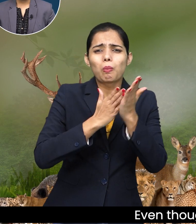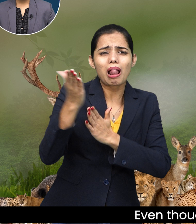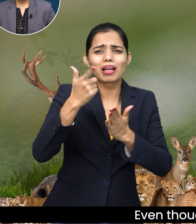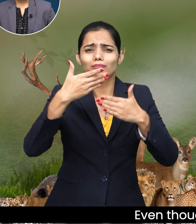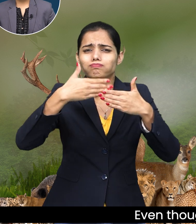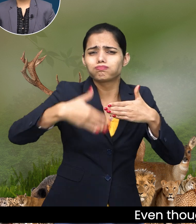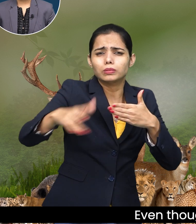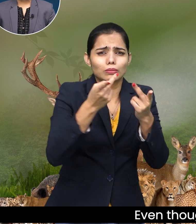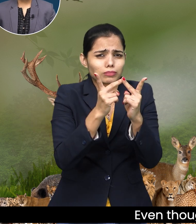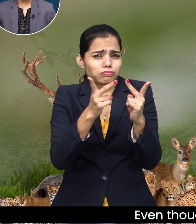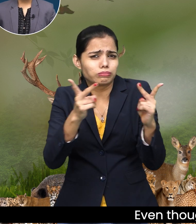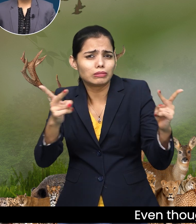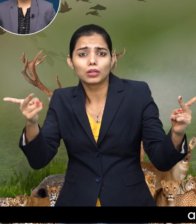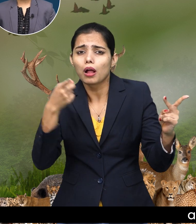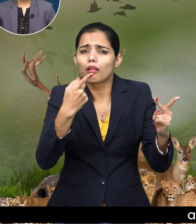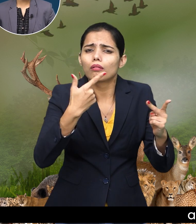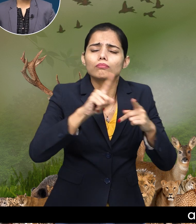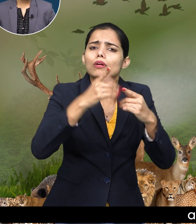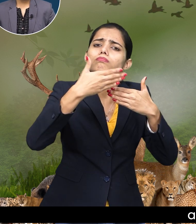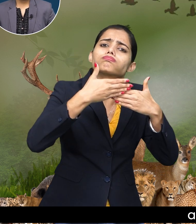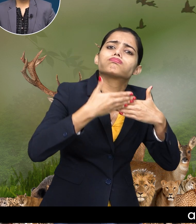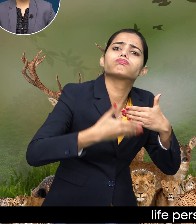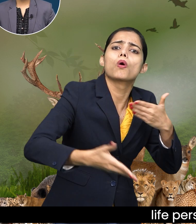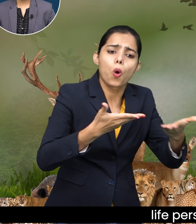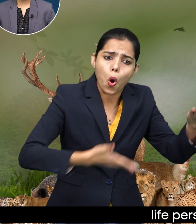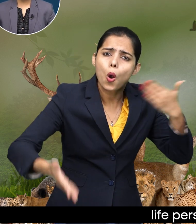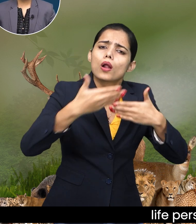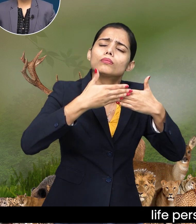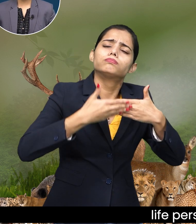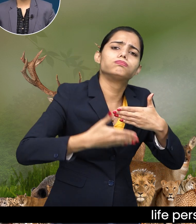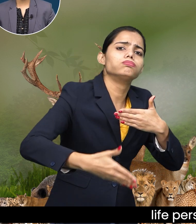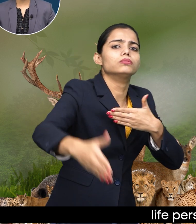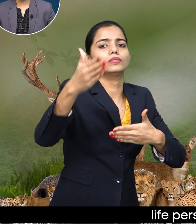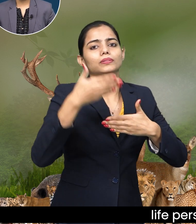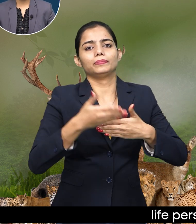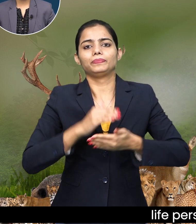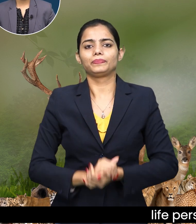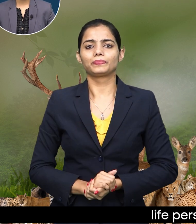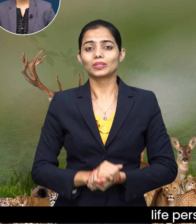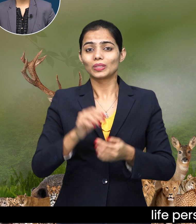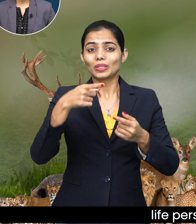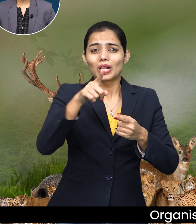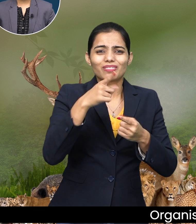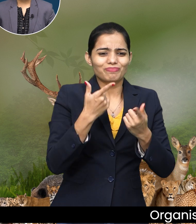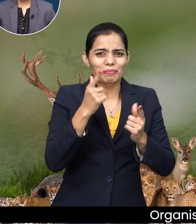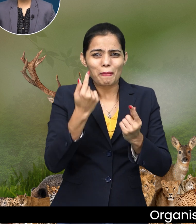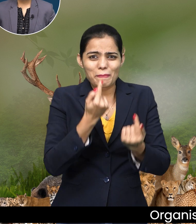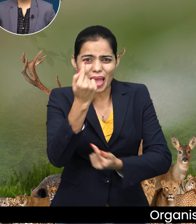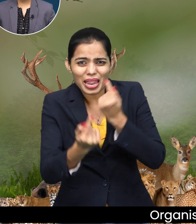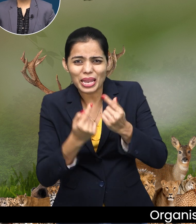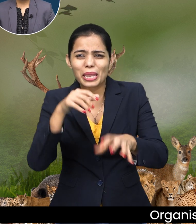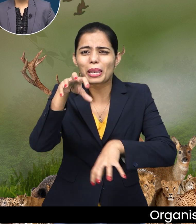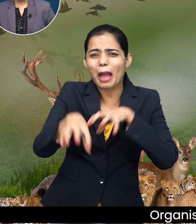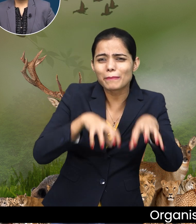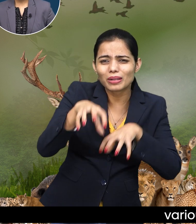Even though these conditions are different, life persists in all of them. Organisms